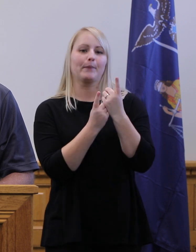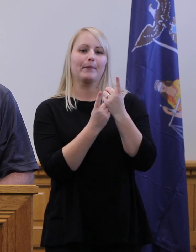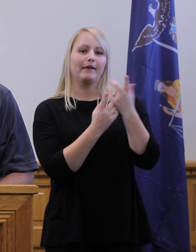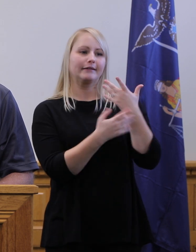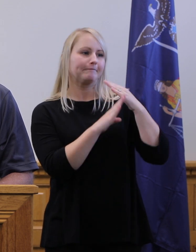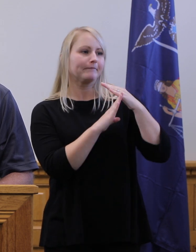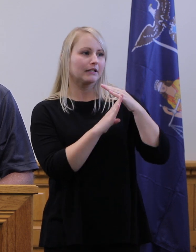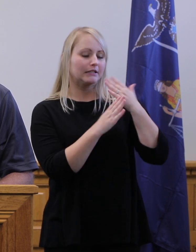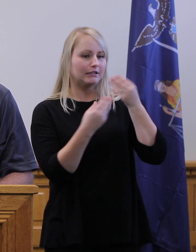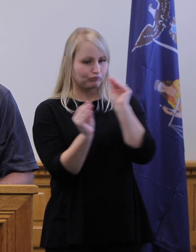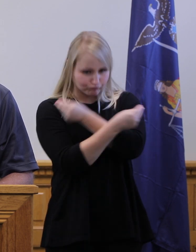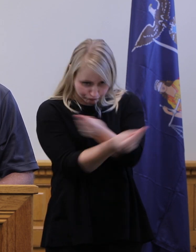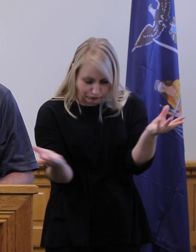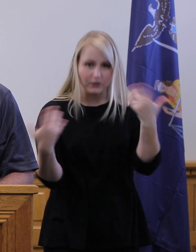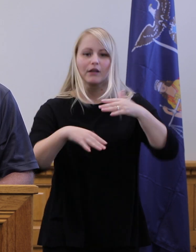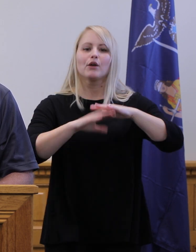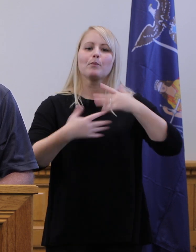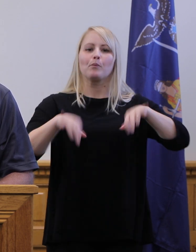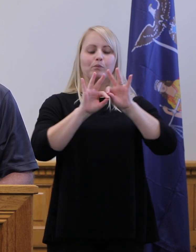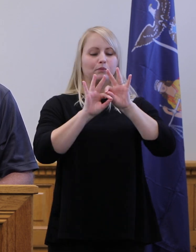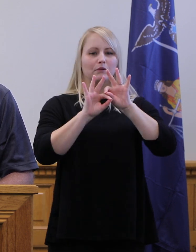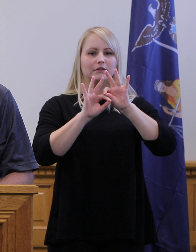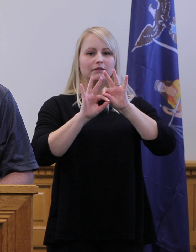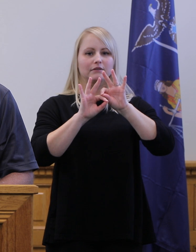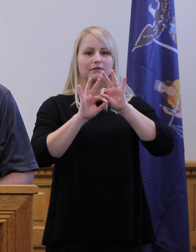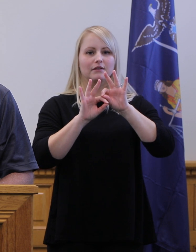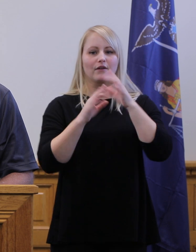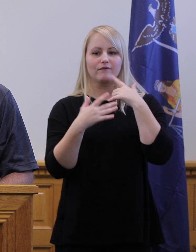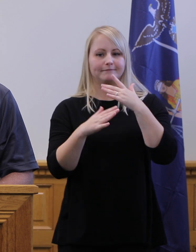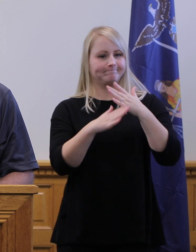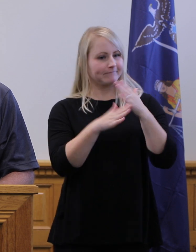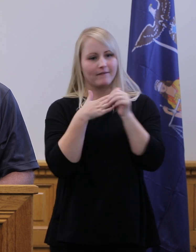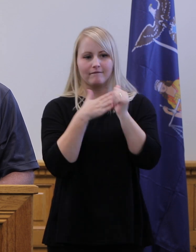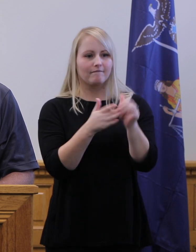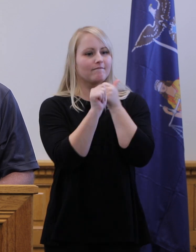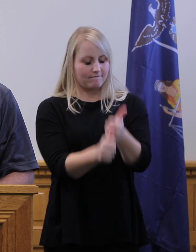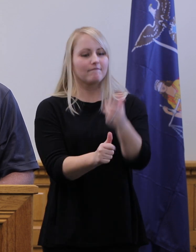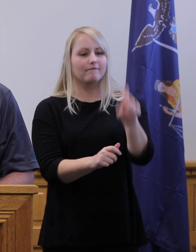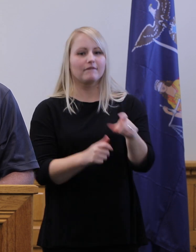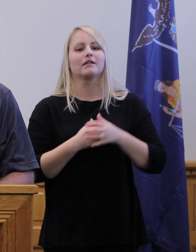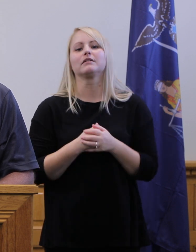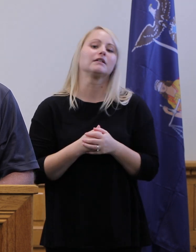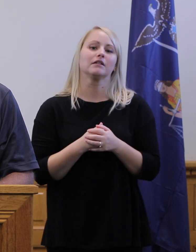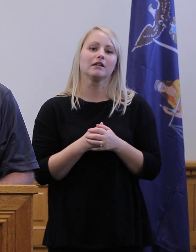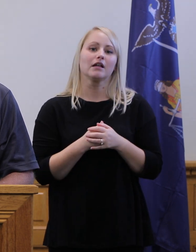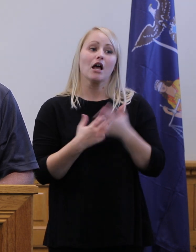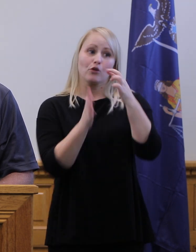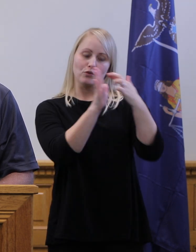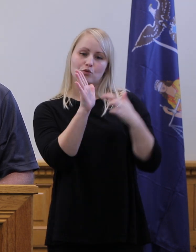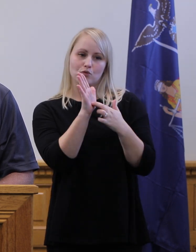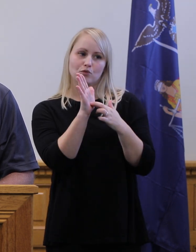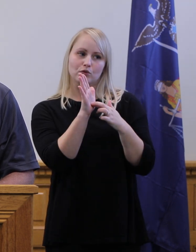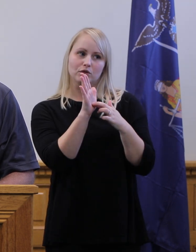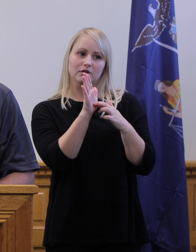their messaging on the importance of following the New York State protective guidelines. These rules also apply to visitors who are here for